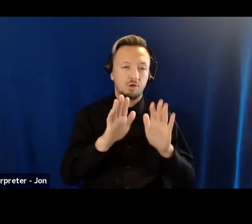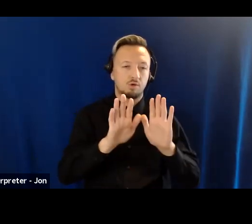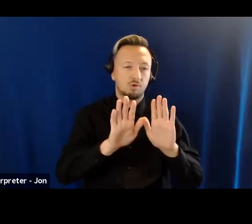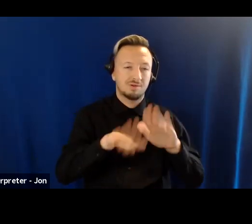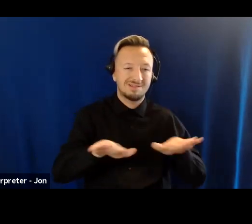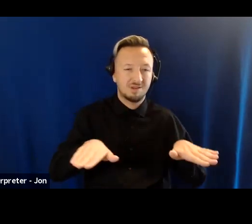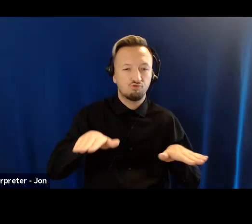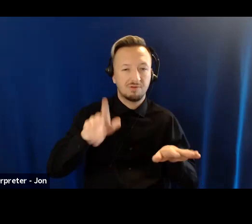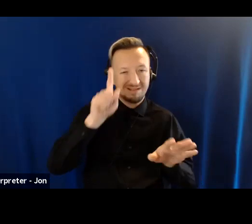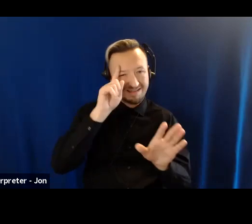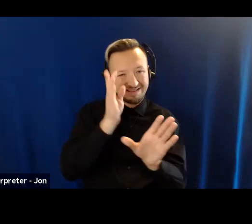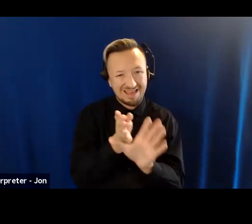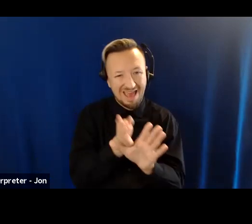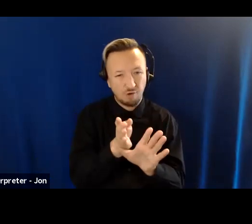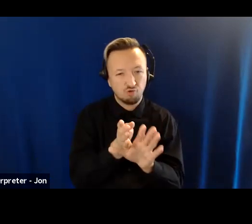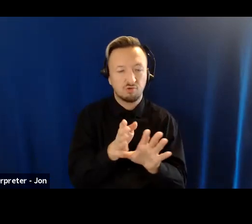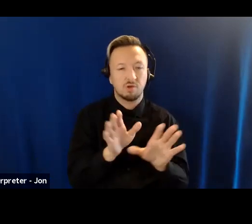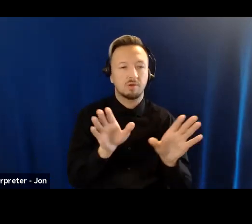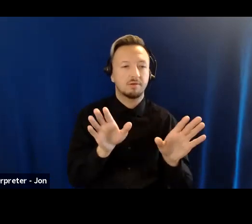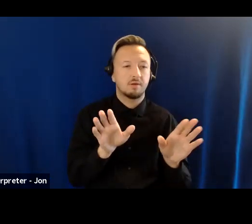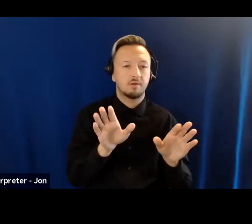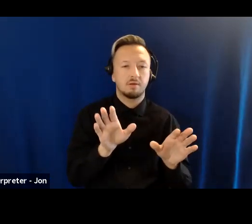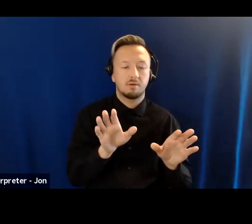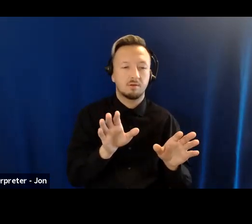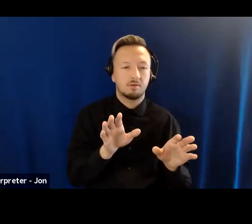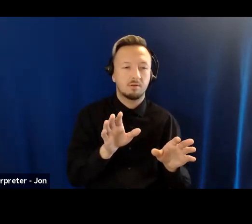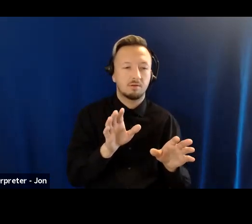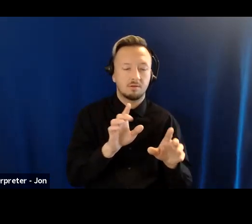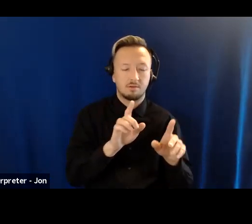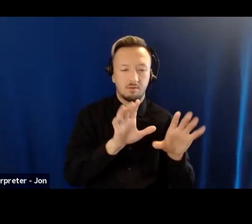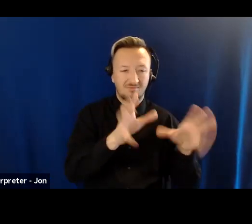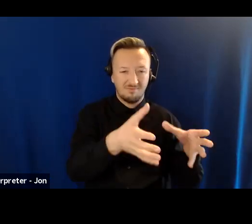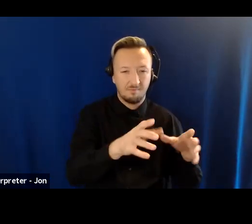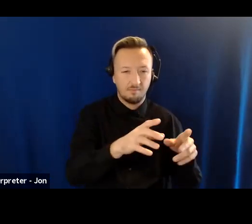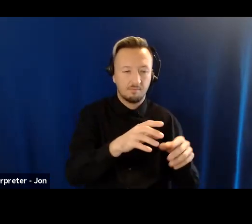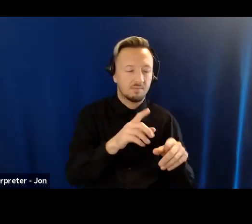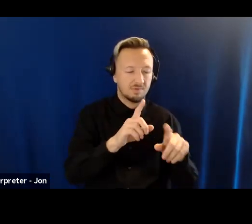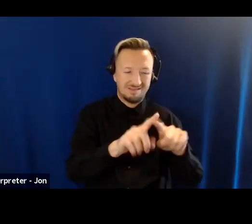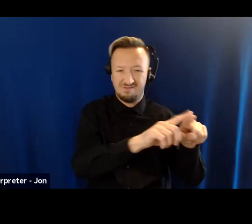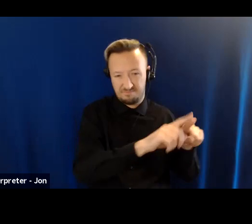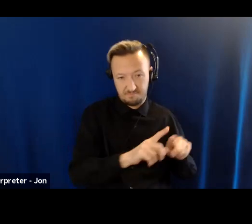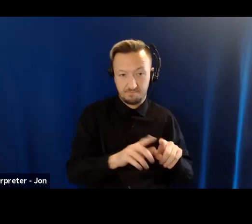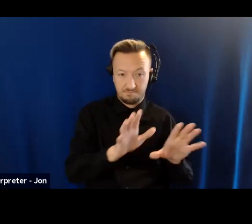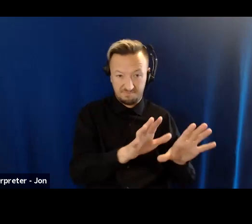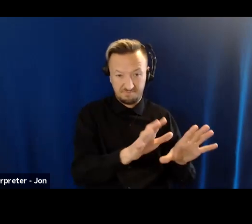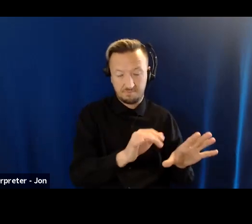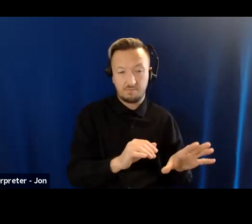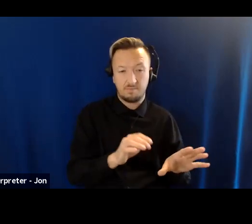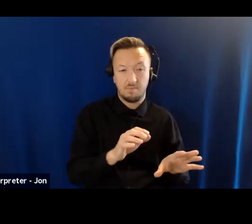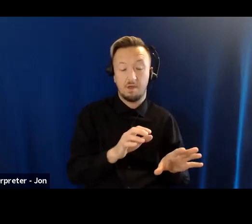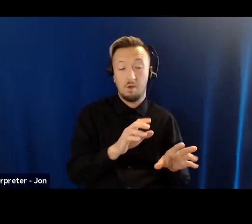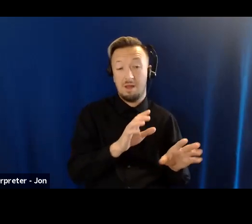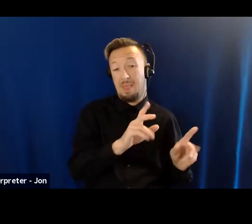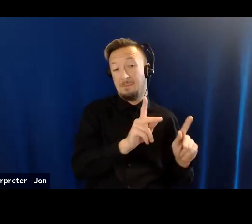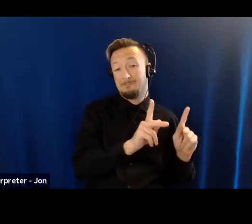children's psychiatric facilities, and many other places. But in particular, the Centers